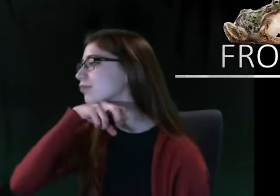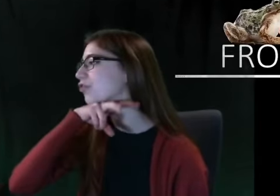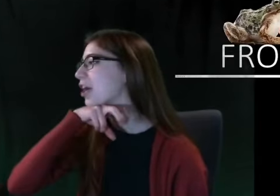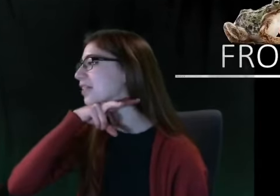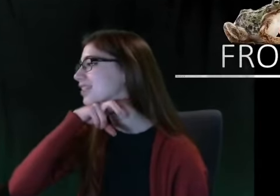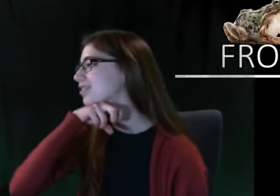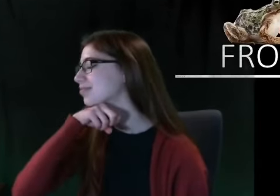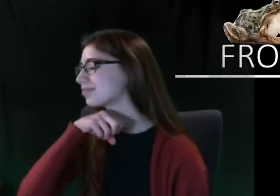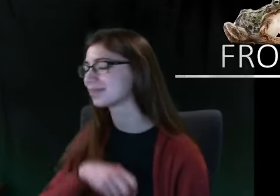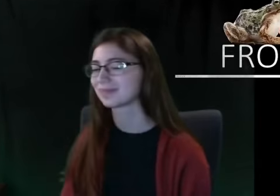Frog.